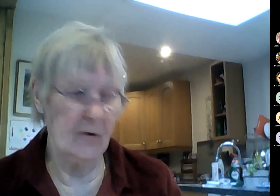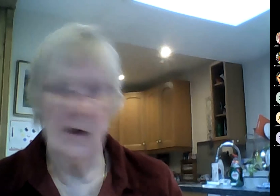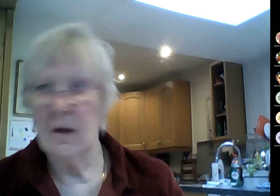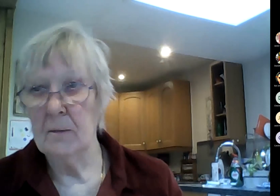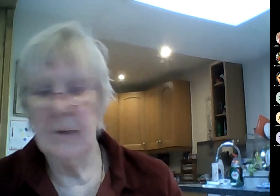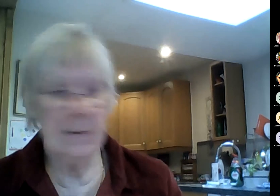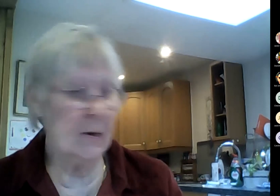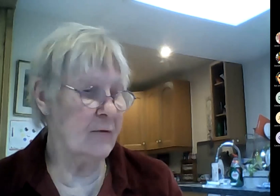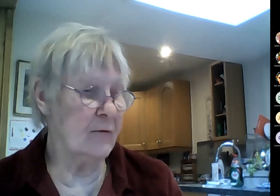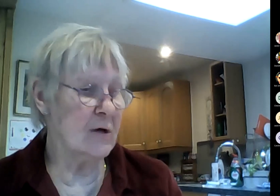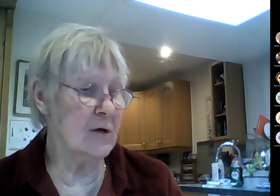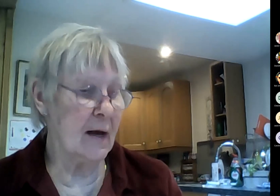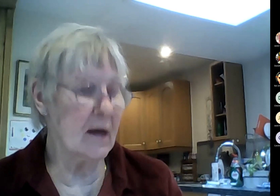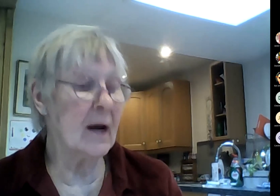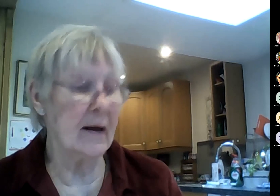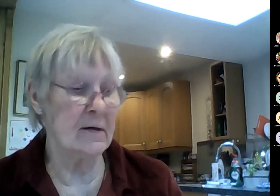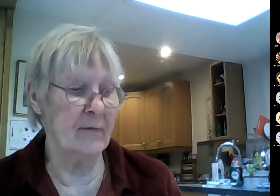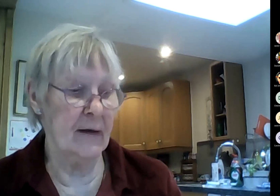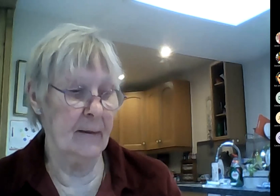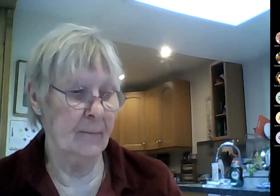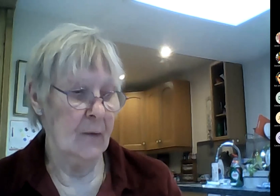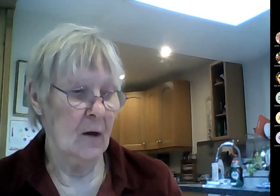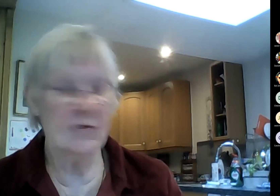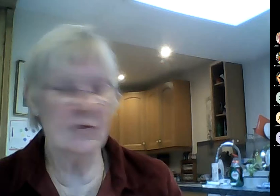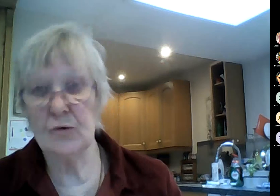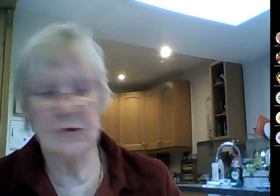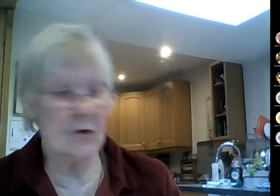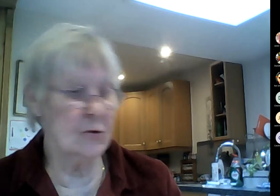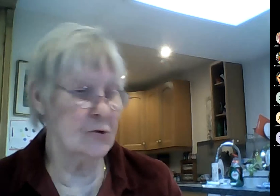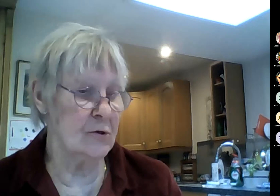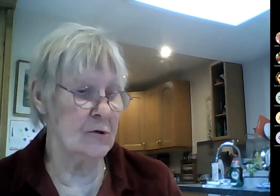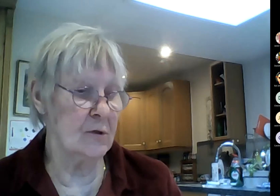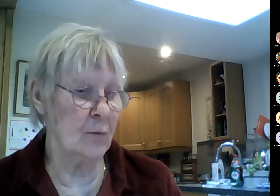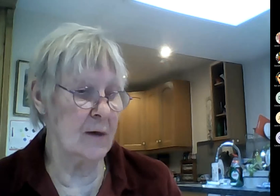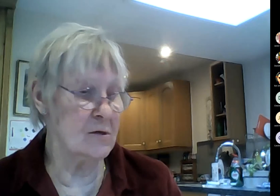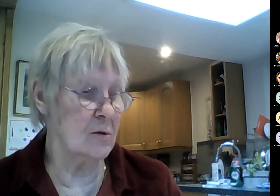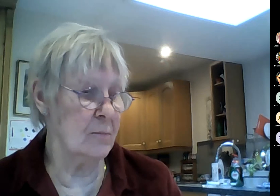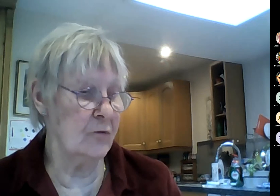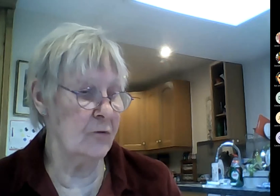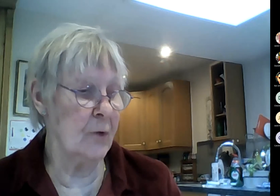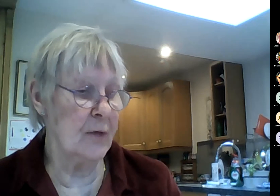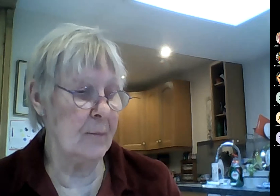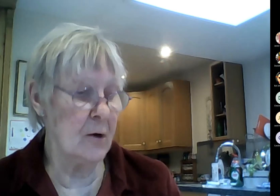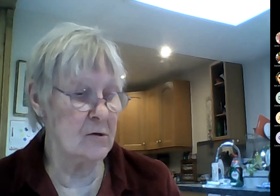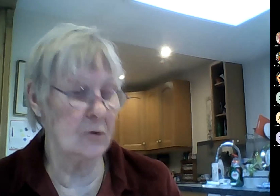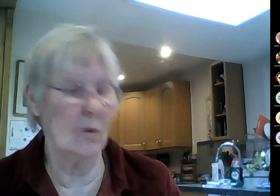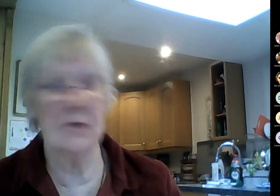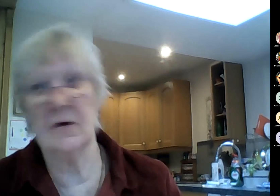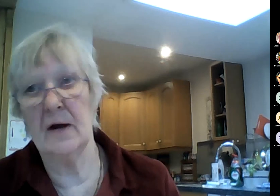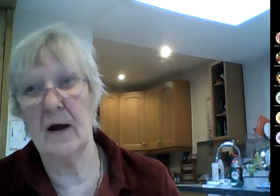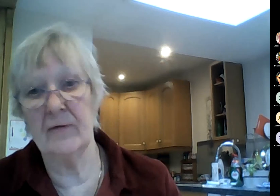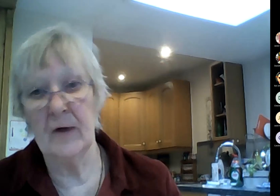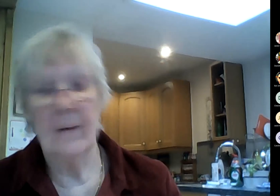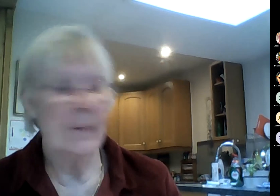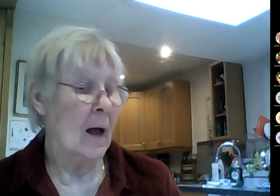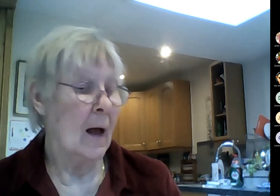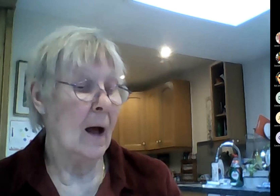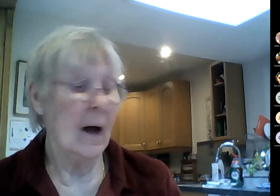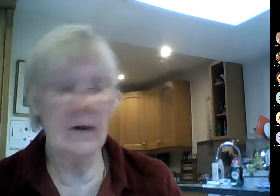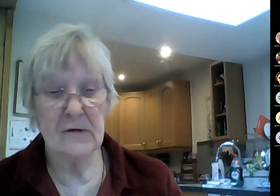full life, people individually and collectively have sought solutions and ways to improve both their personal quality of